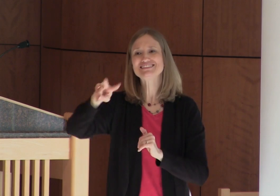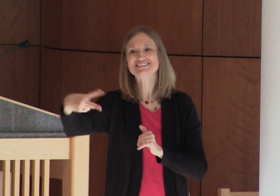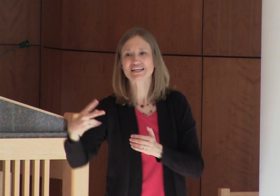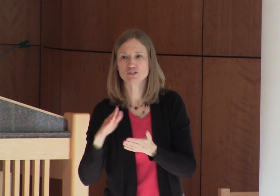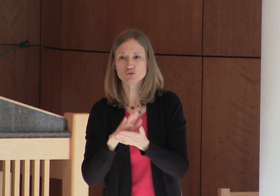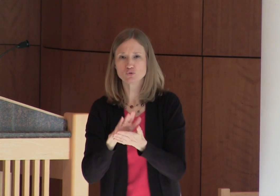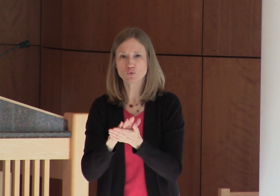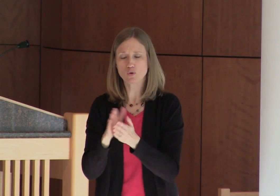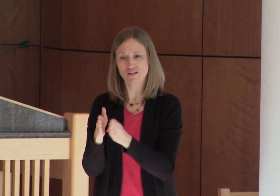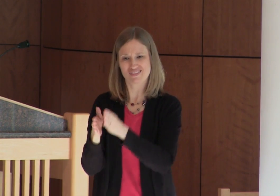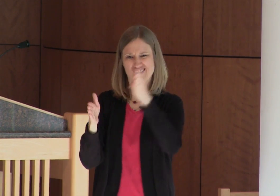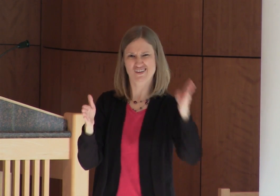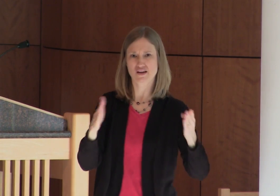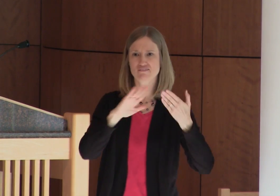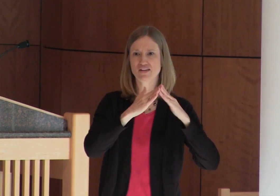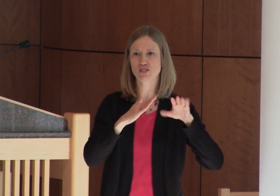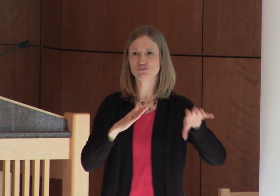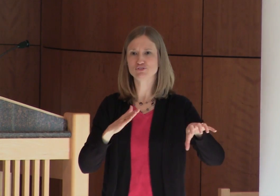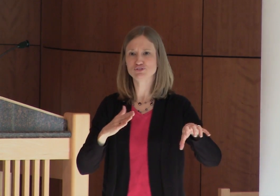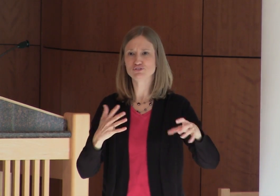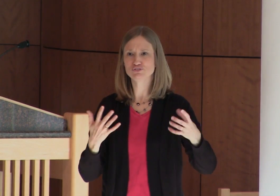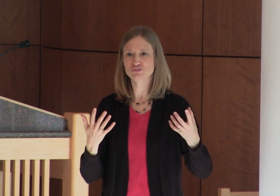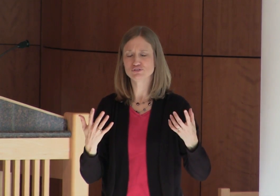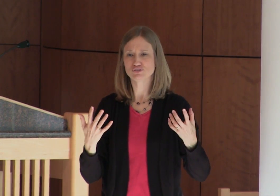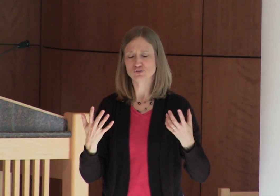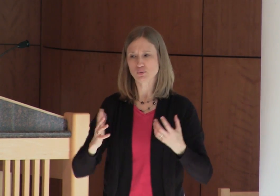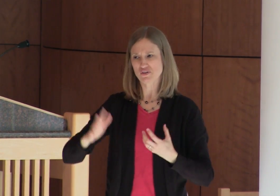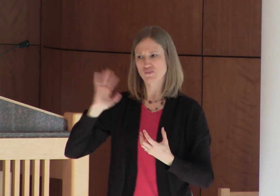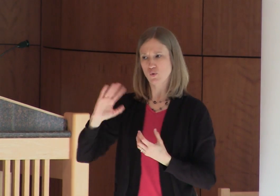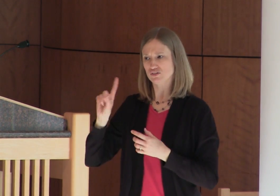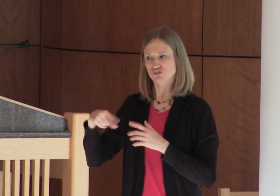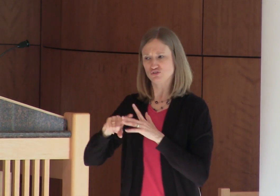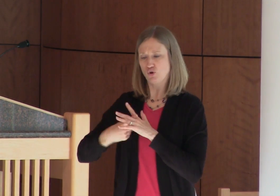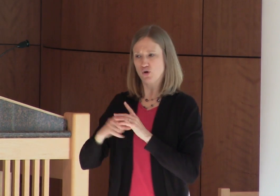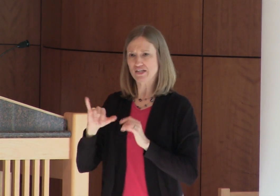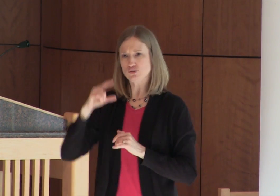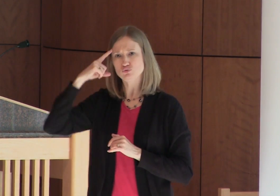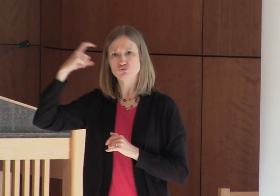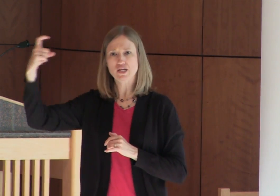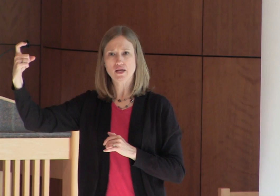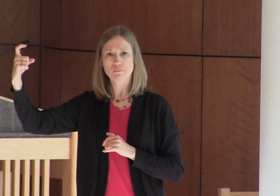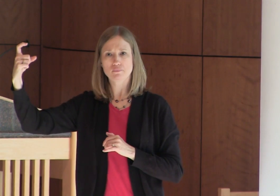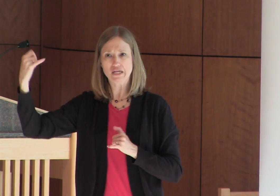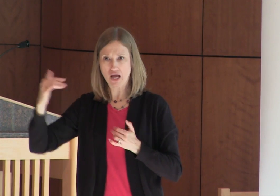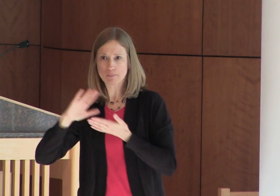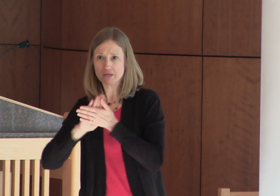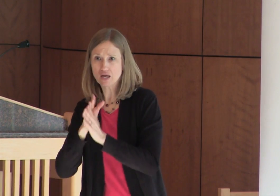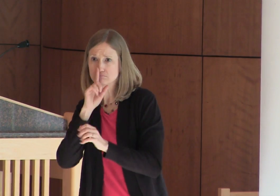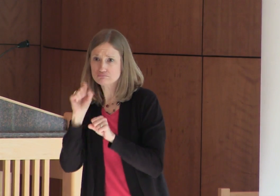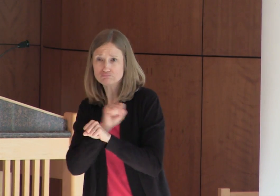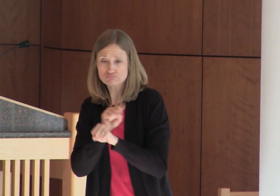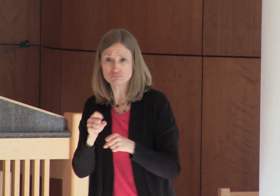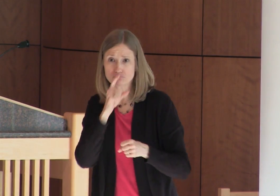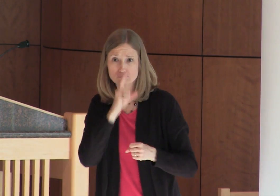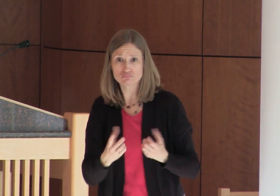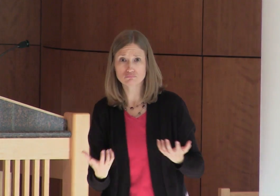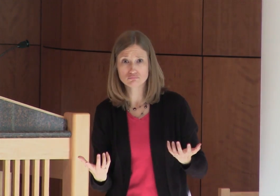neighboring village. It went just from a dream to something that has become rather remarkable for both